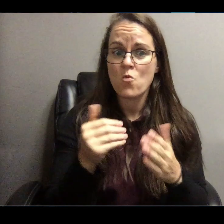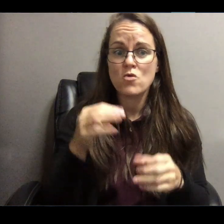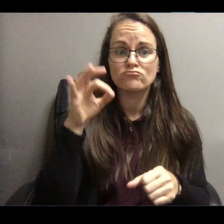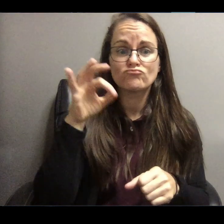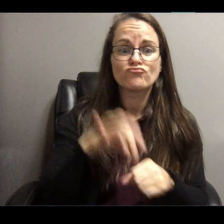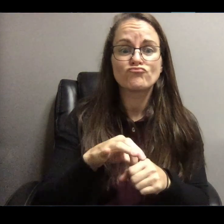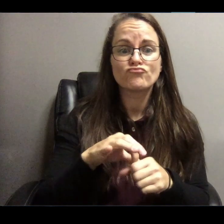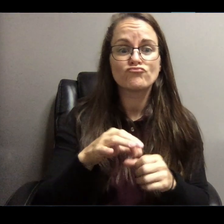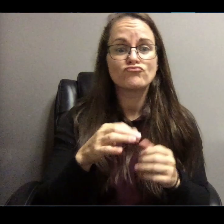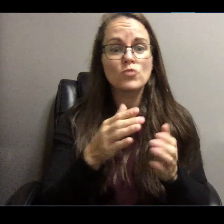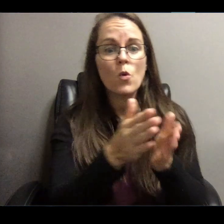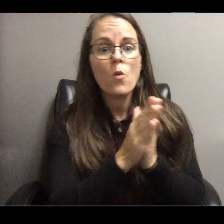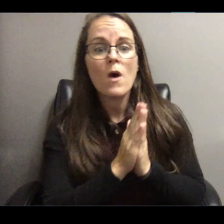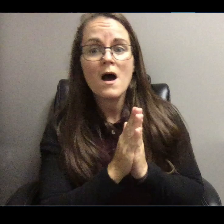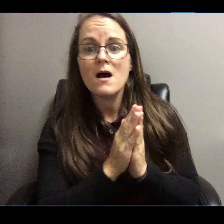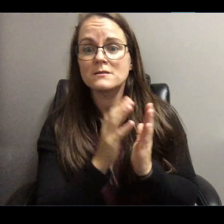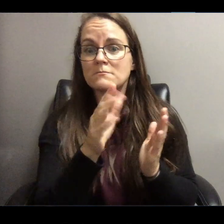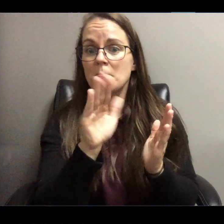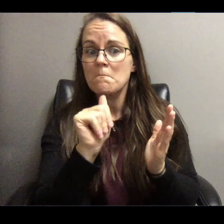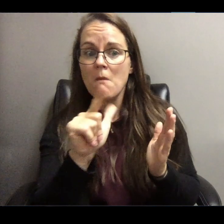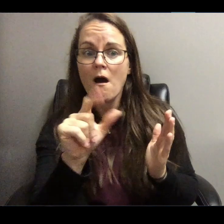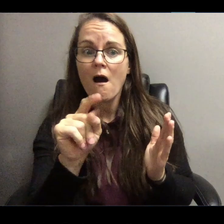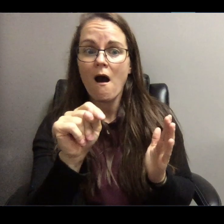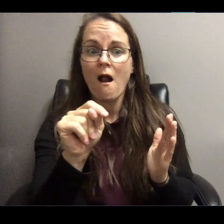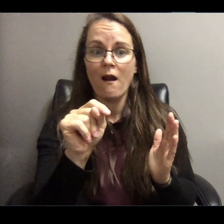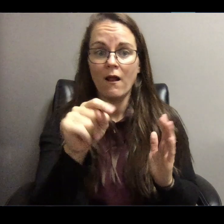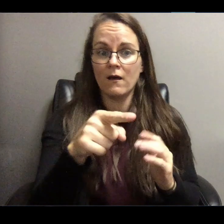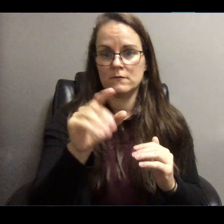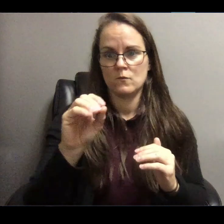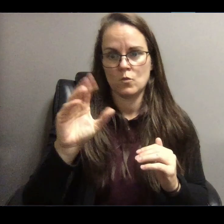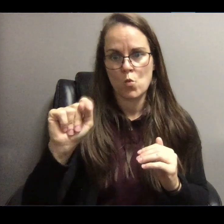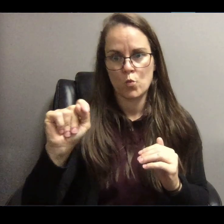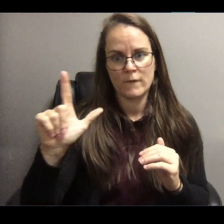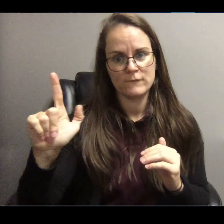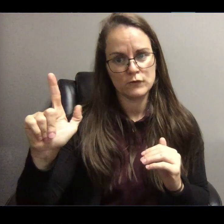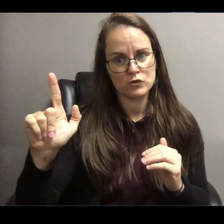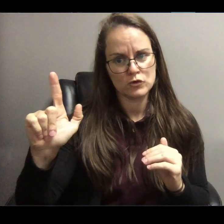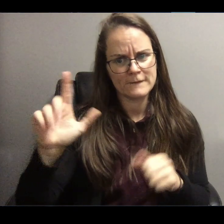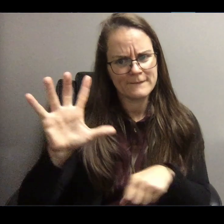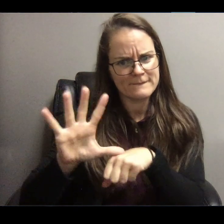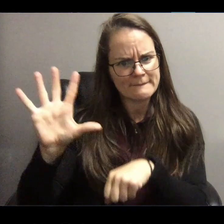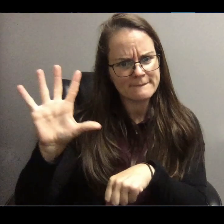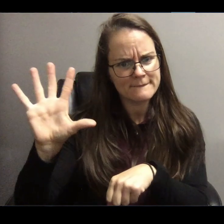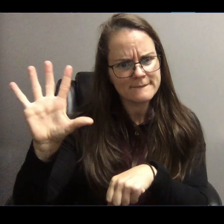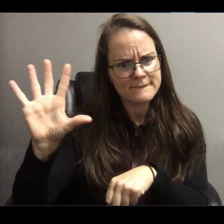The deadline to request an absentee ballot is October 21st at 5 p.m.